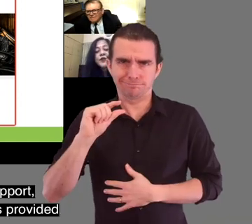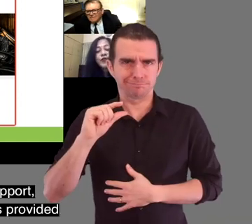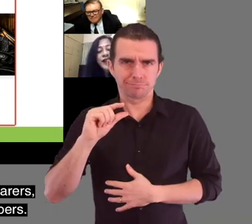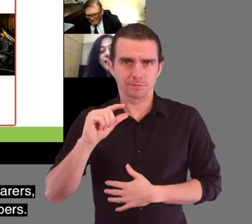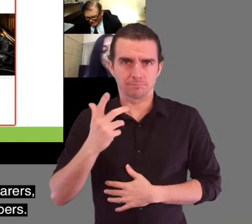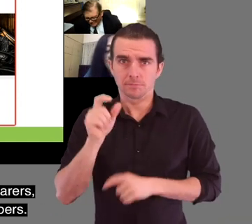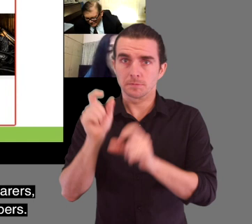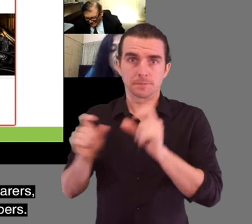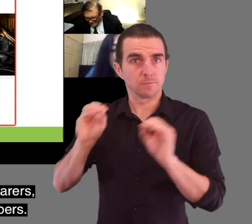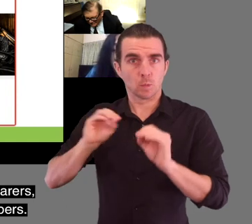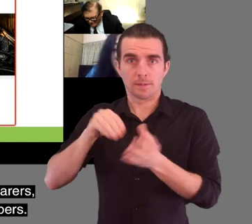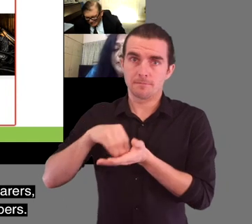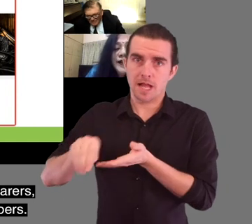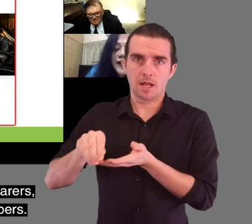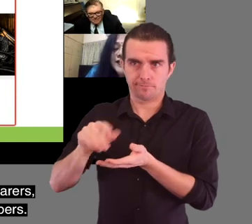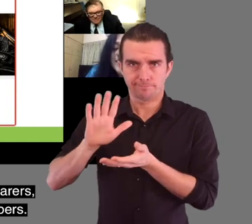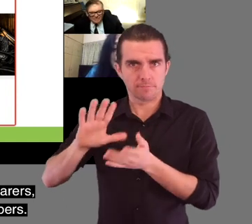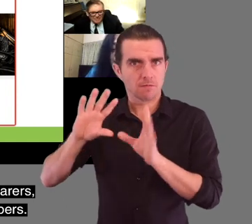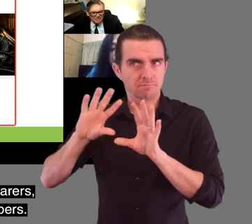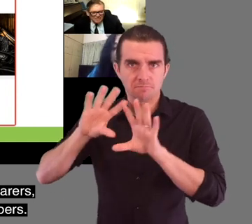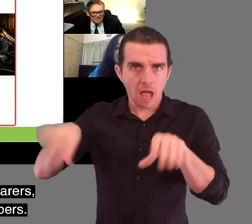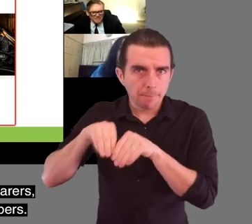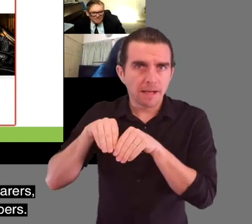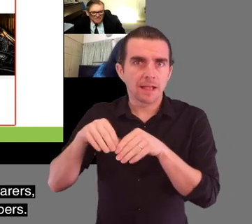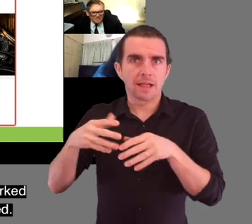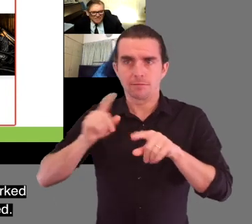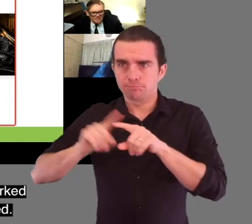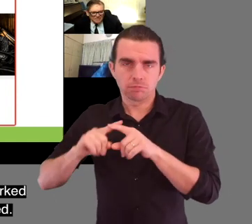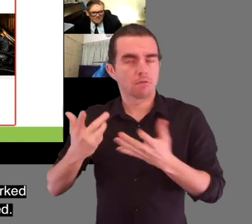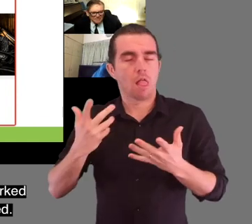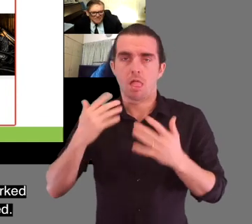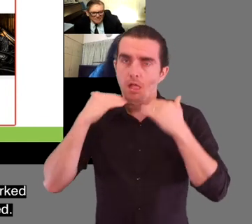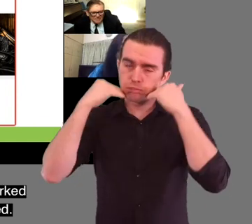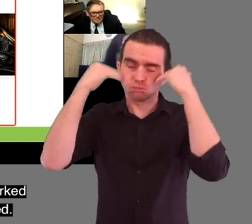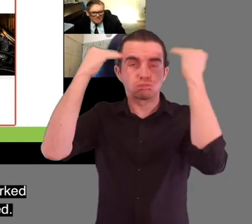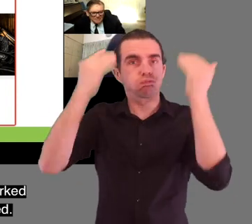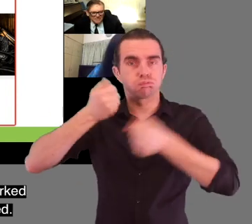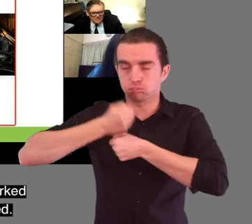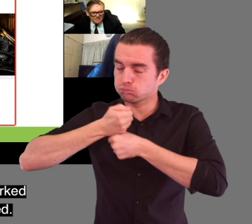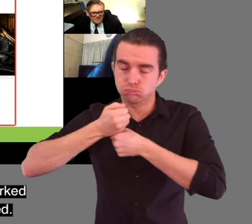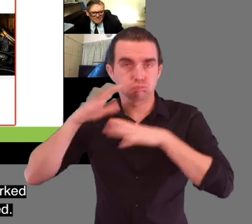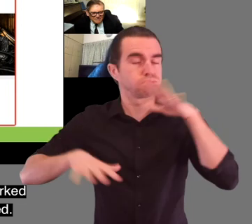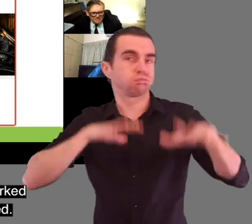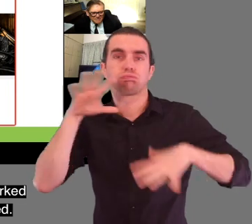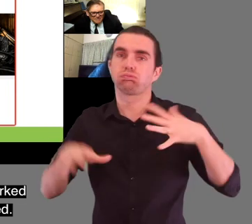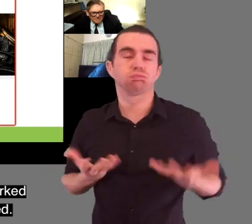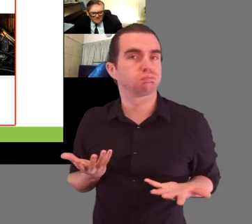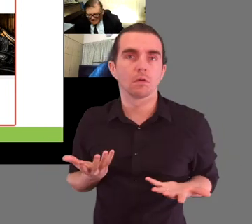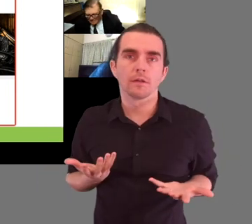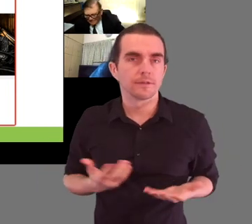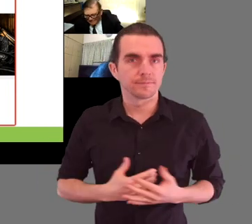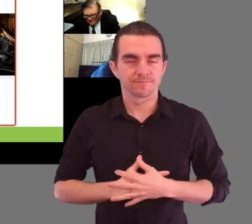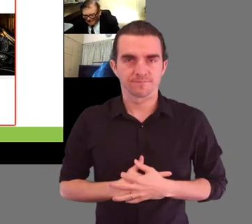was provided by the unpaid carers, that is family members, and they were overworked and